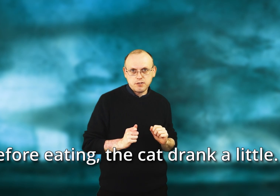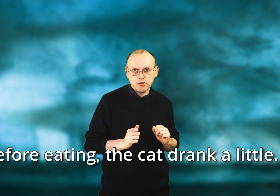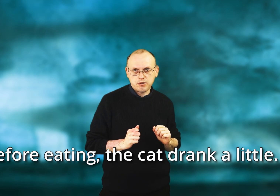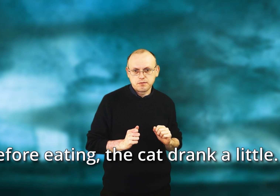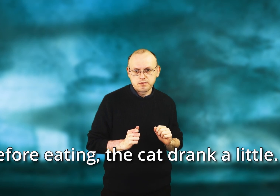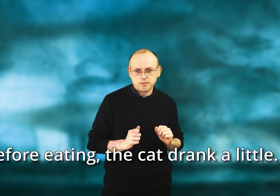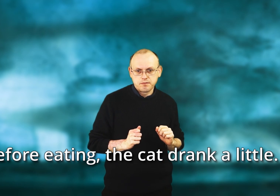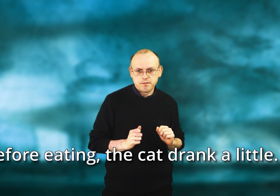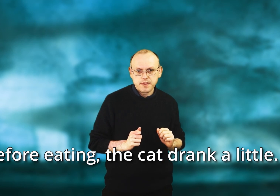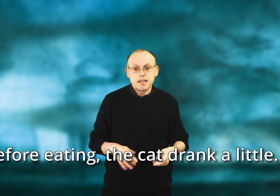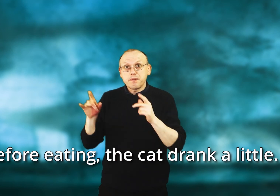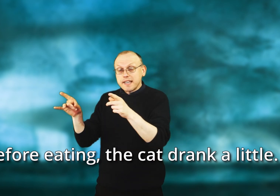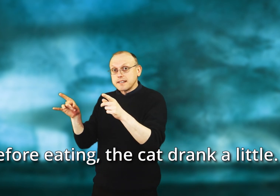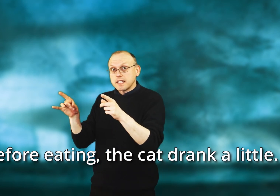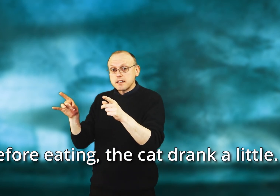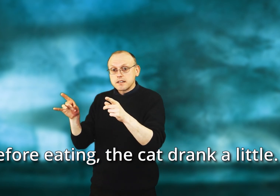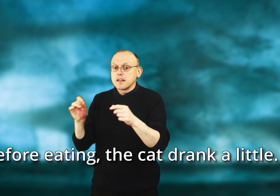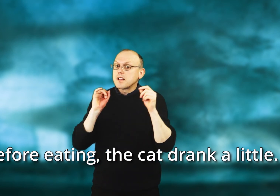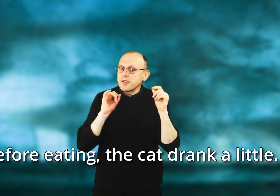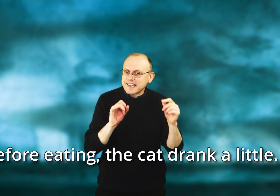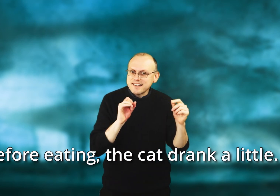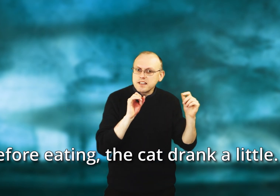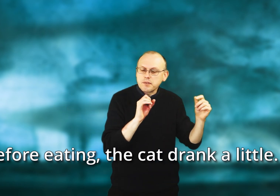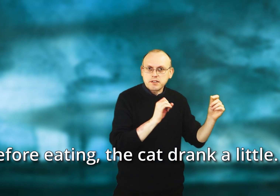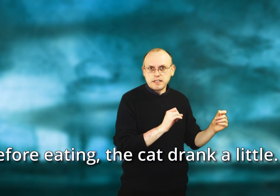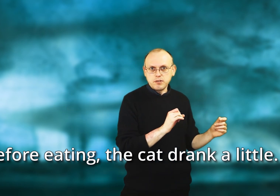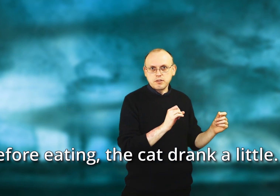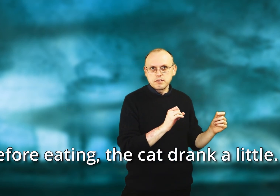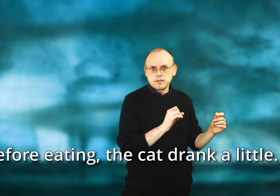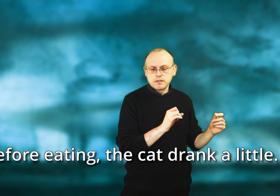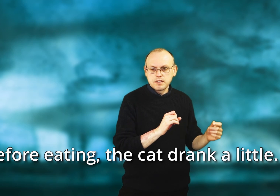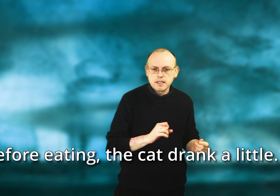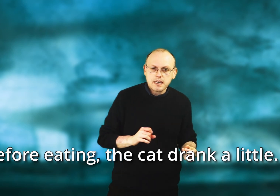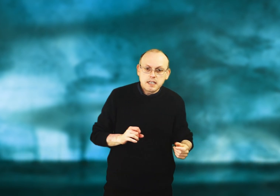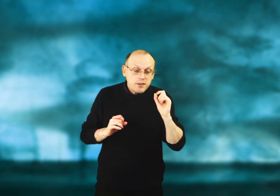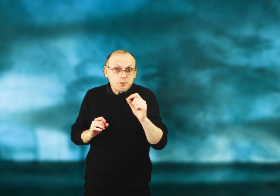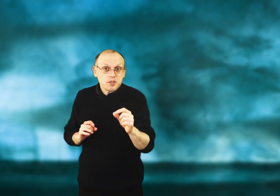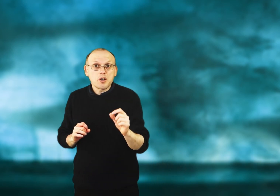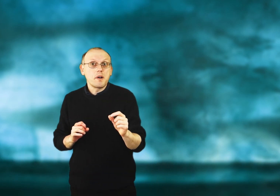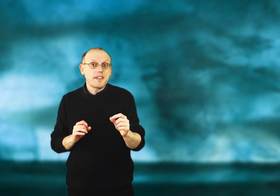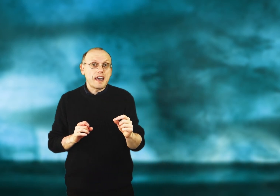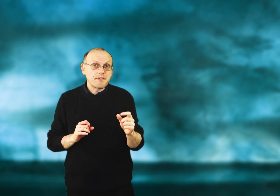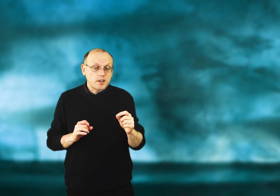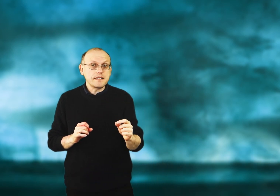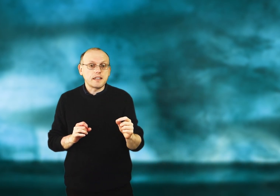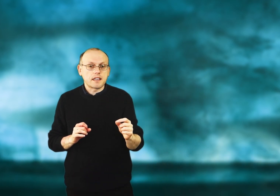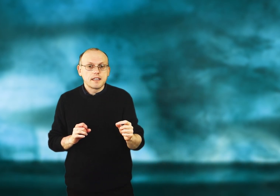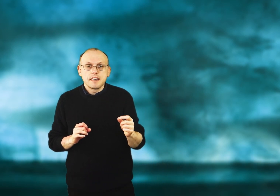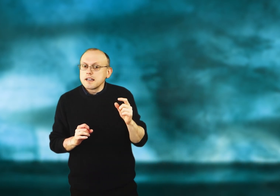little. Before eating, the cat drank a little. Now if you don't put a comma there after eating,